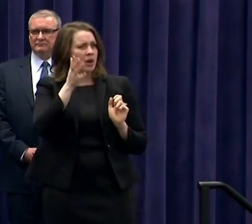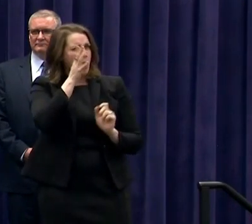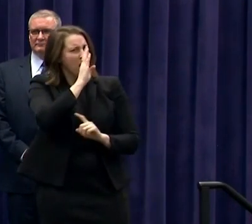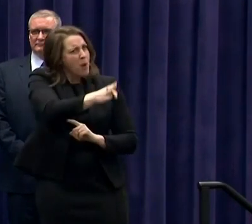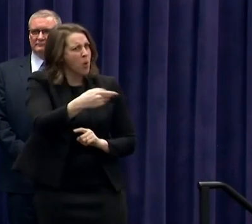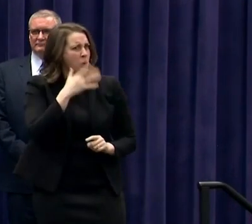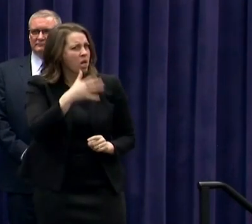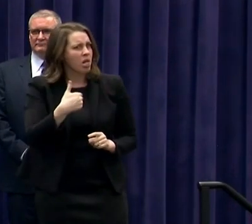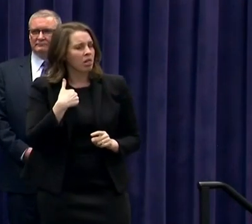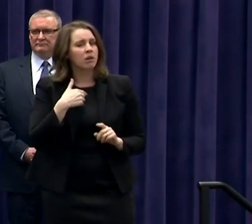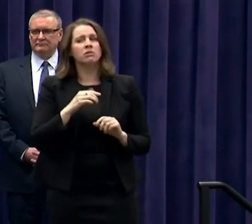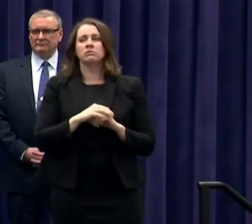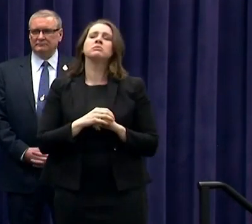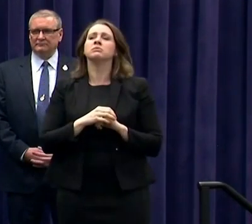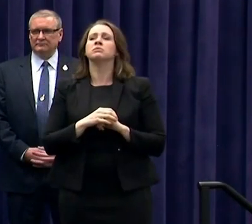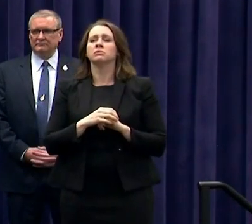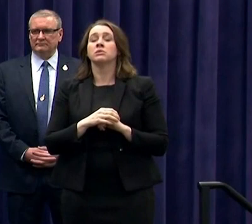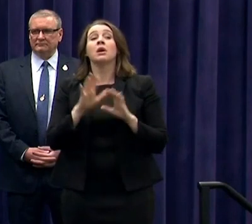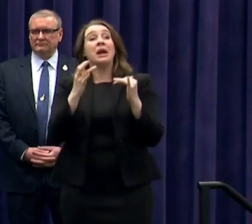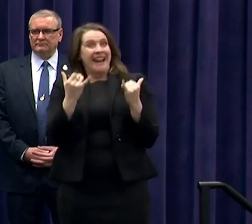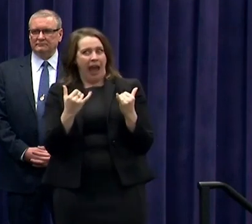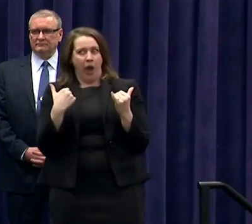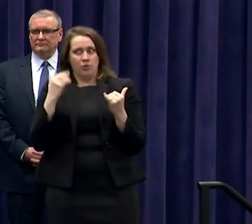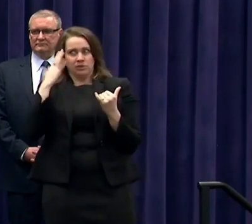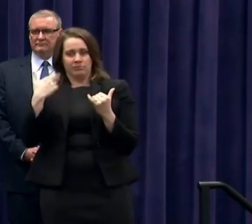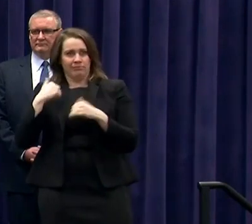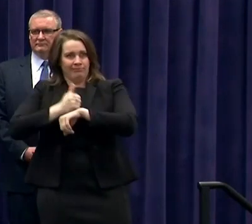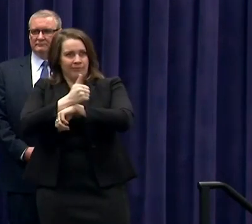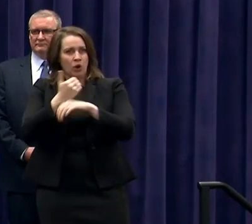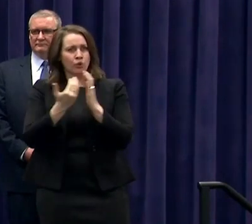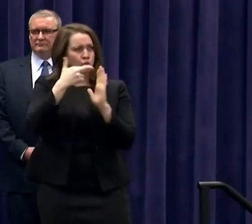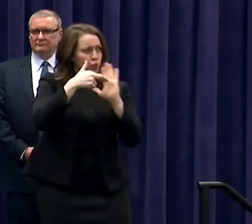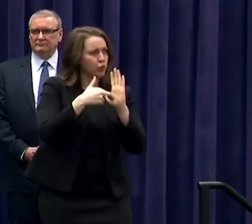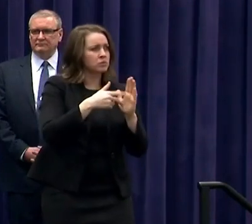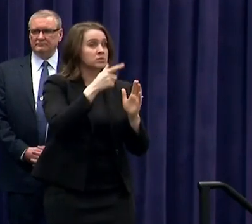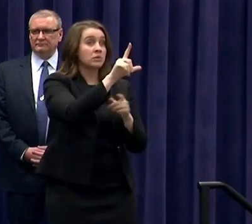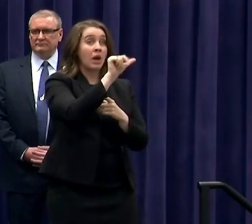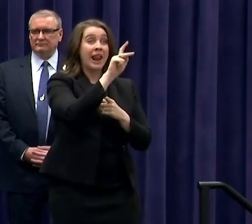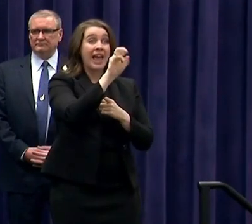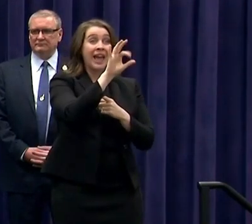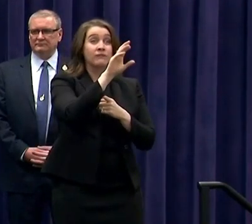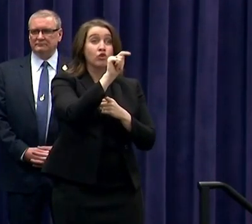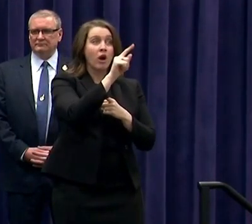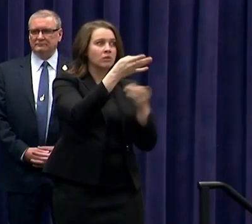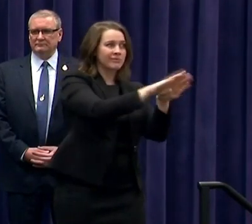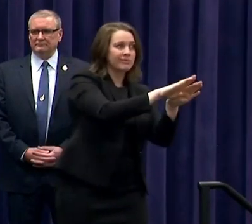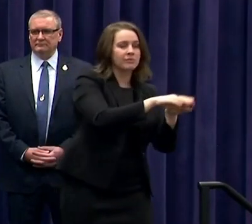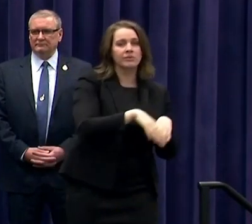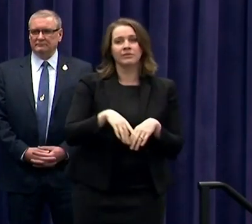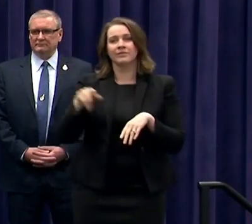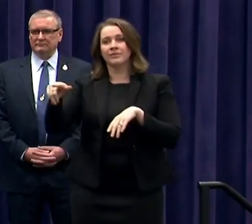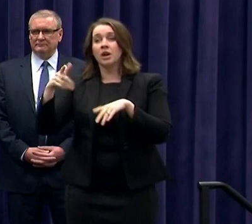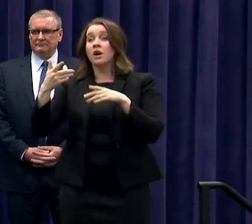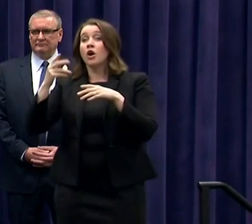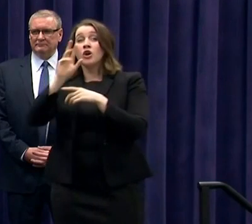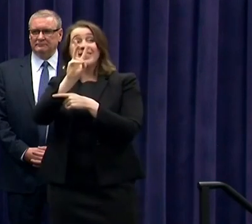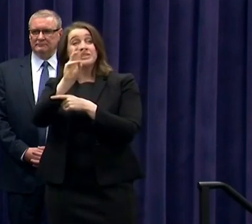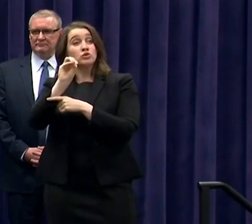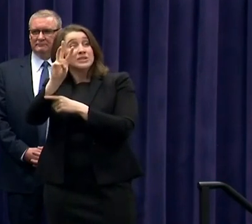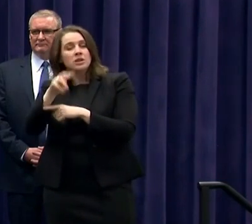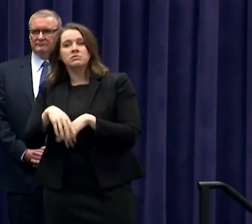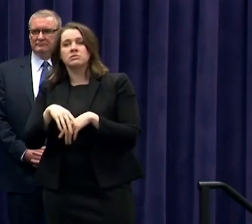put in more controls, closing down the lakefront, closing down the Riverwalk and the 606,